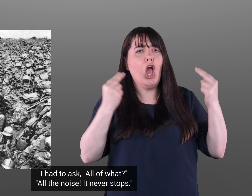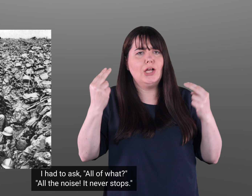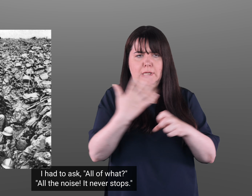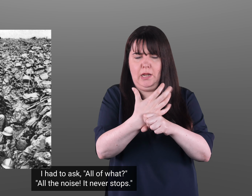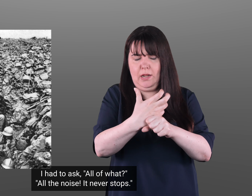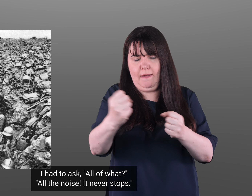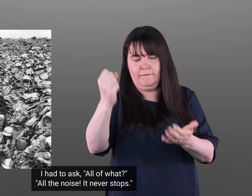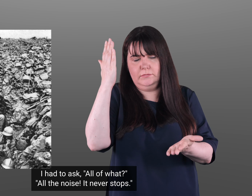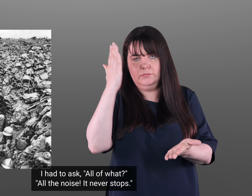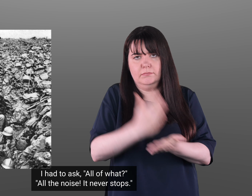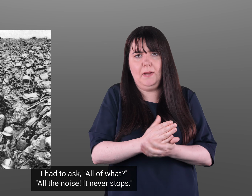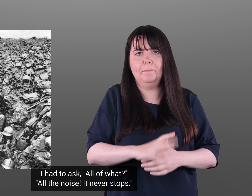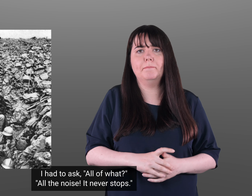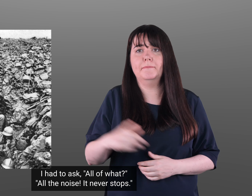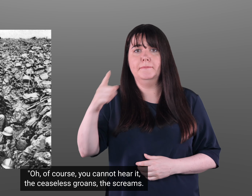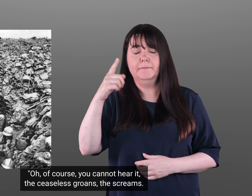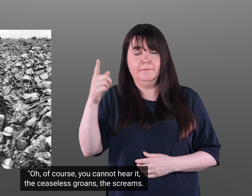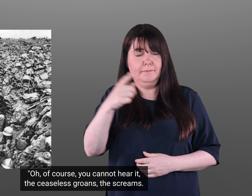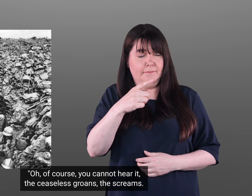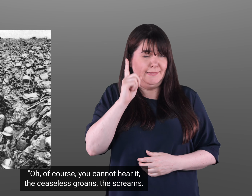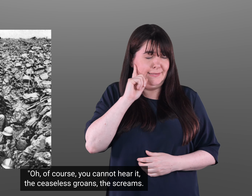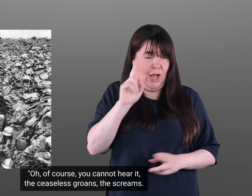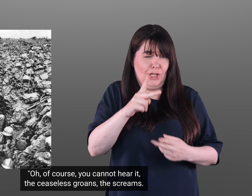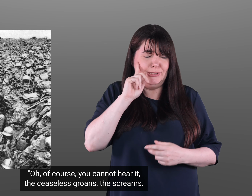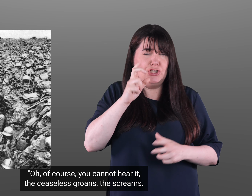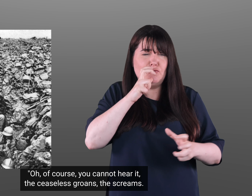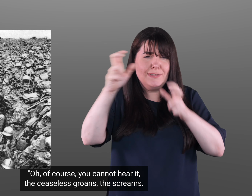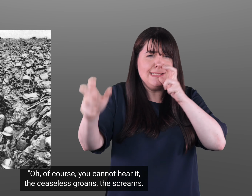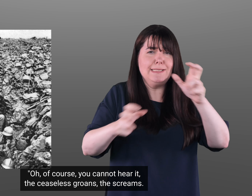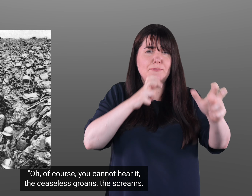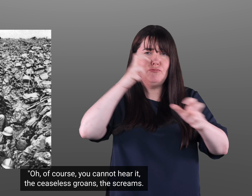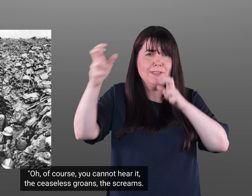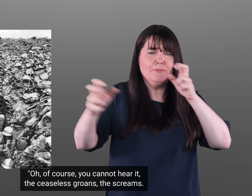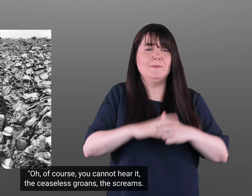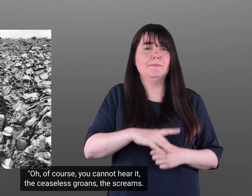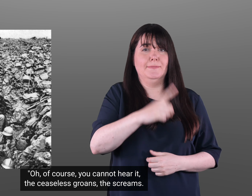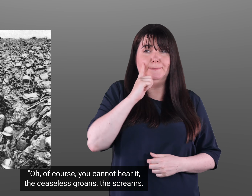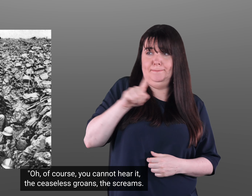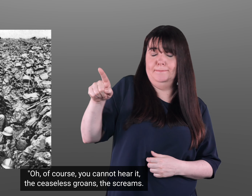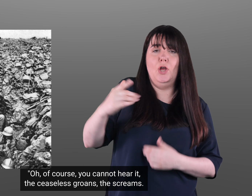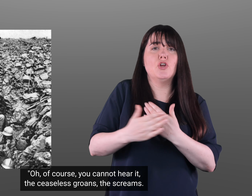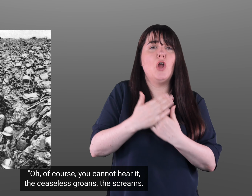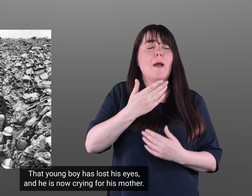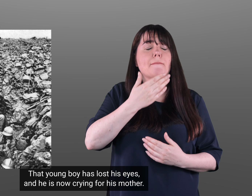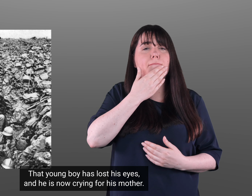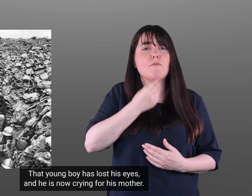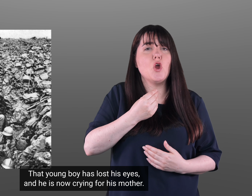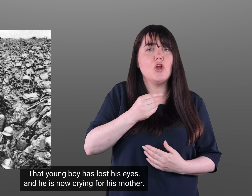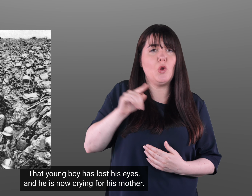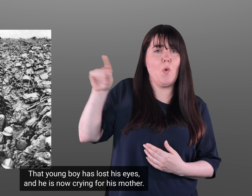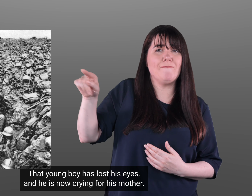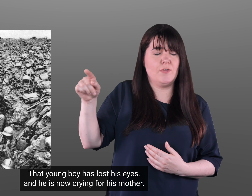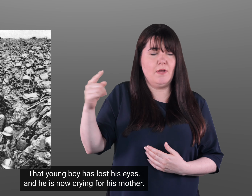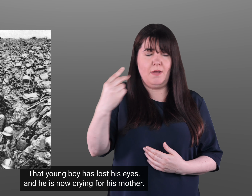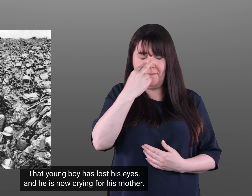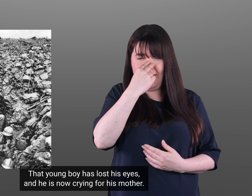what?" "All the noise, it never stops. Oh, of course you cannot hear it. The ceaseless groans, the screams. That young